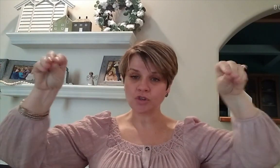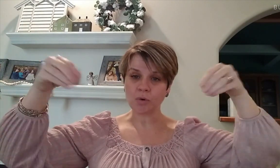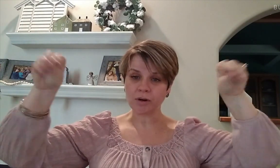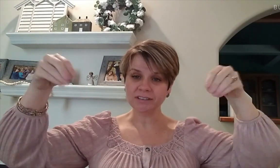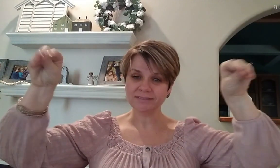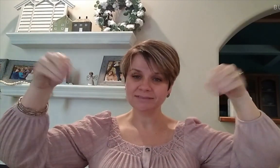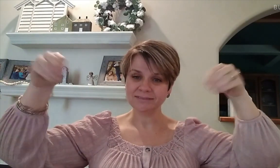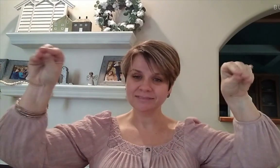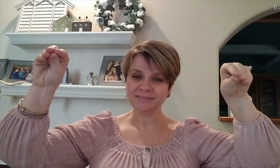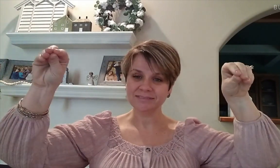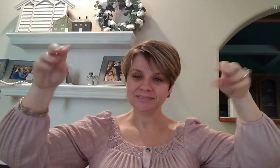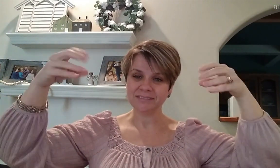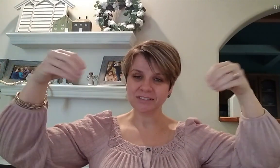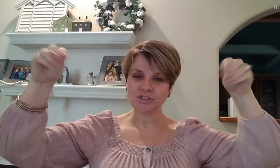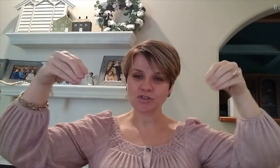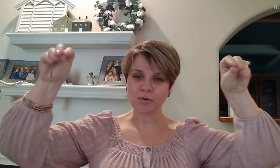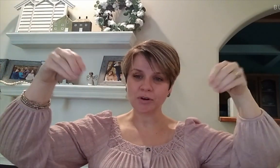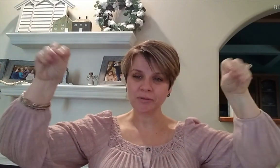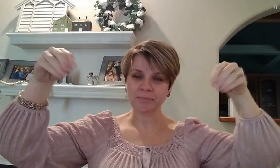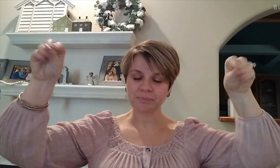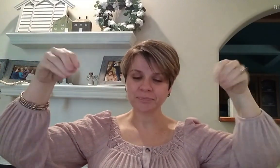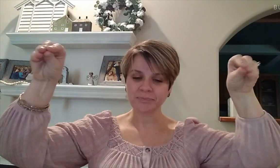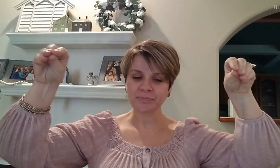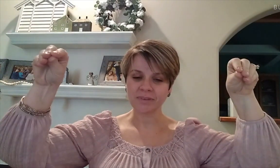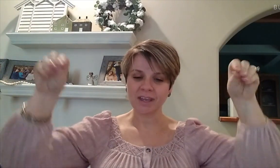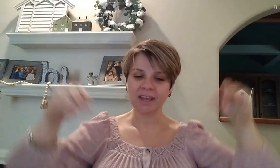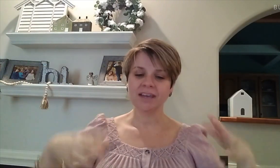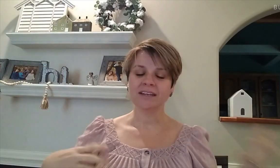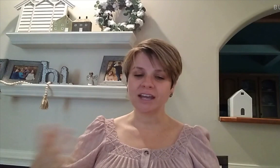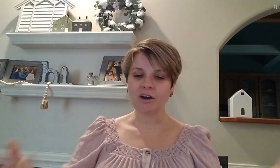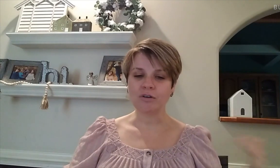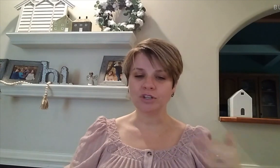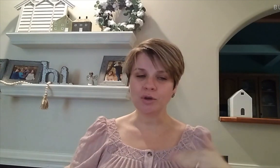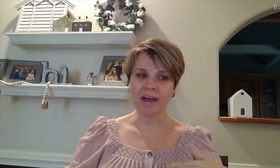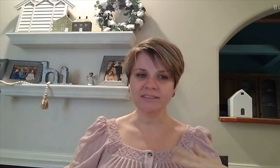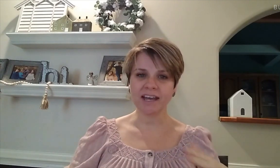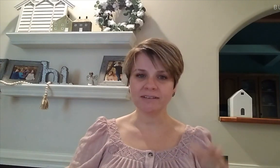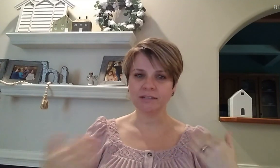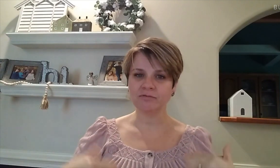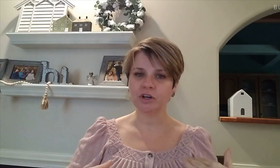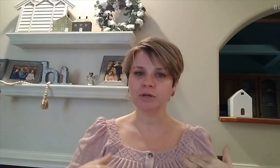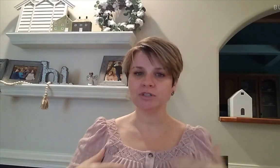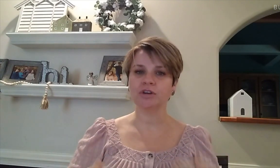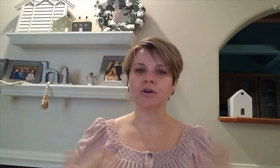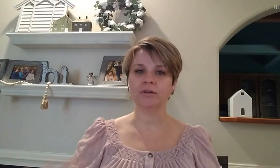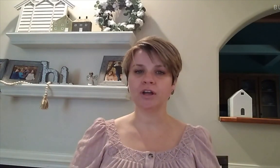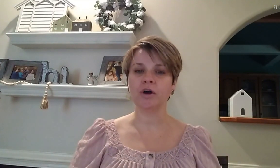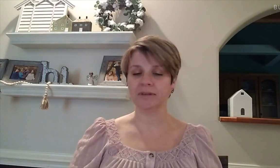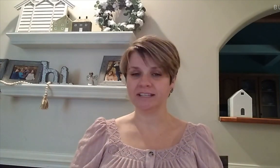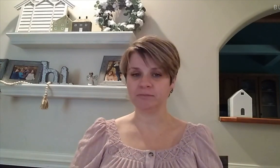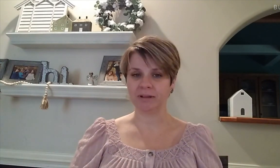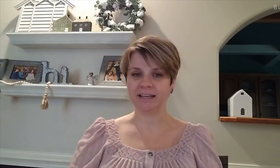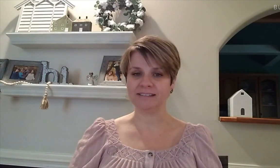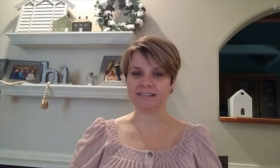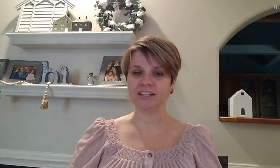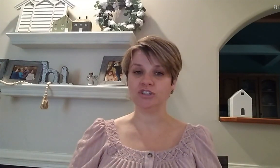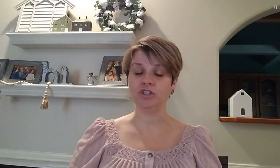store, store. Now you have to have some verbs to go along with these places because you